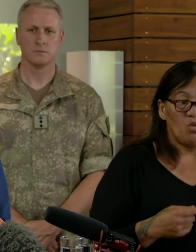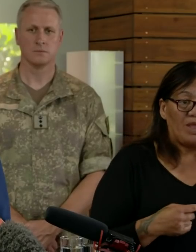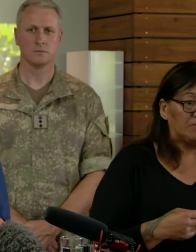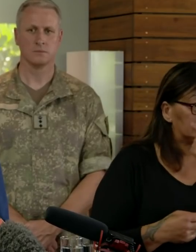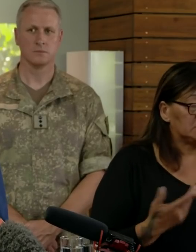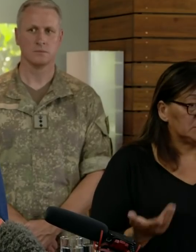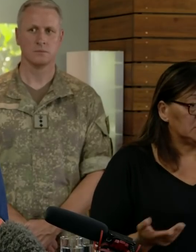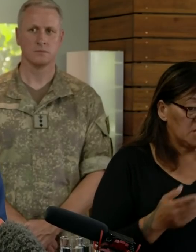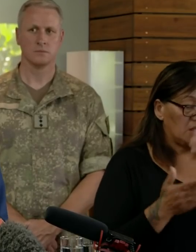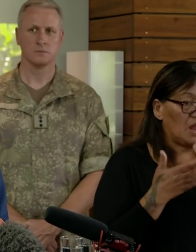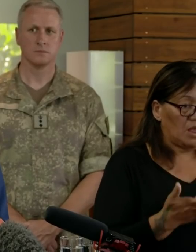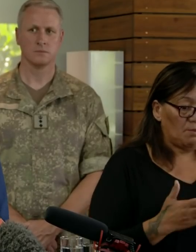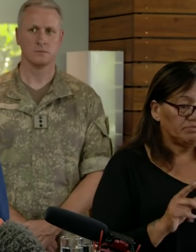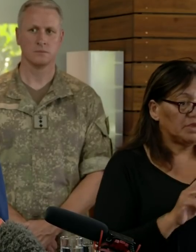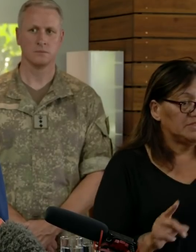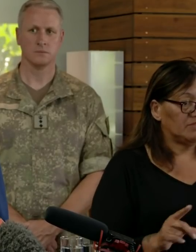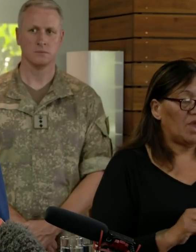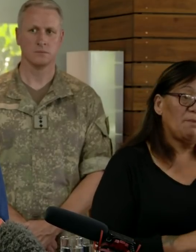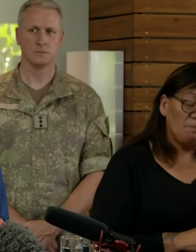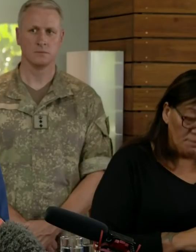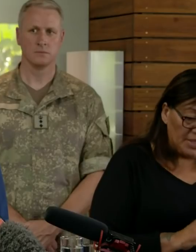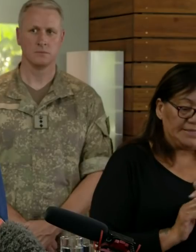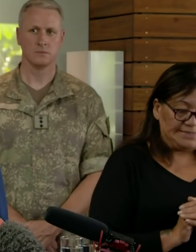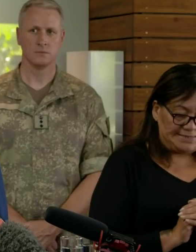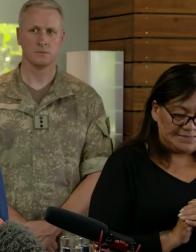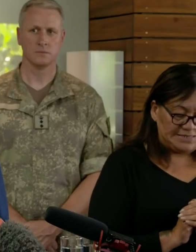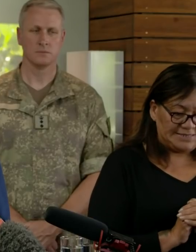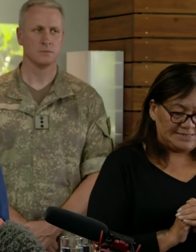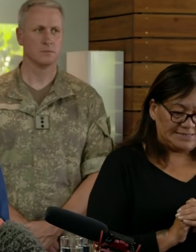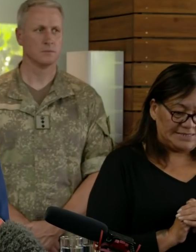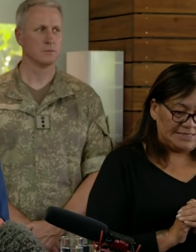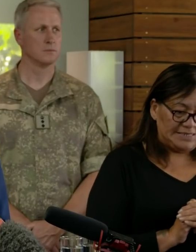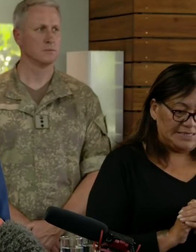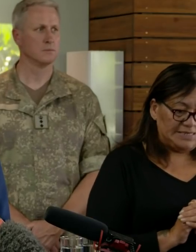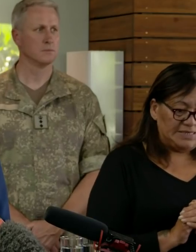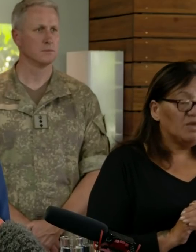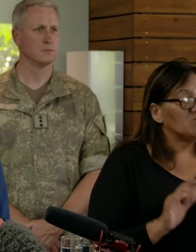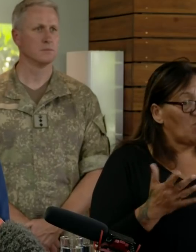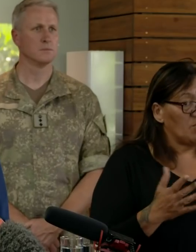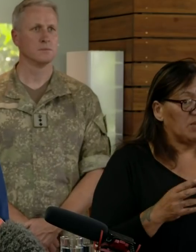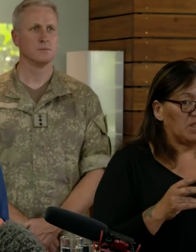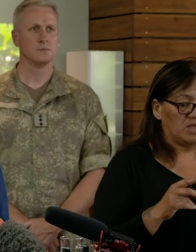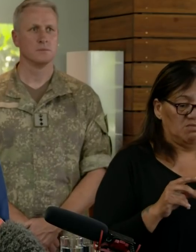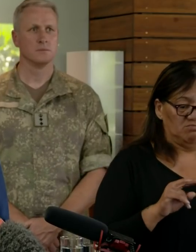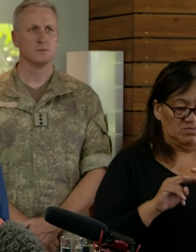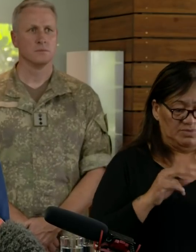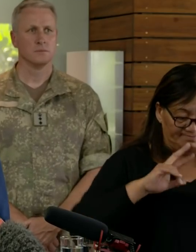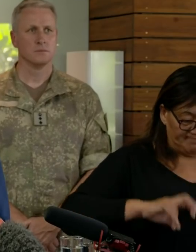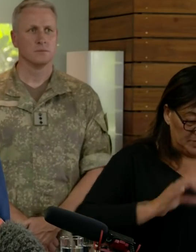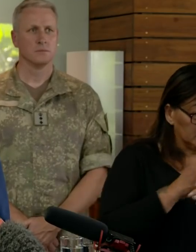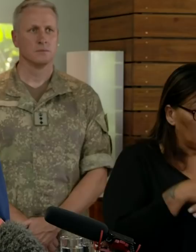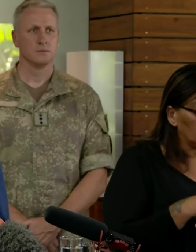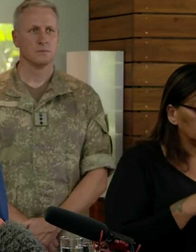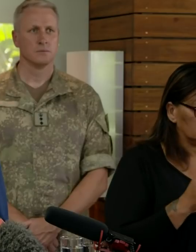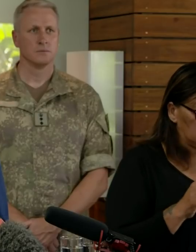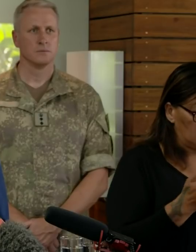might assist with identification. However, it's quite likely that forensics will enable us